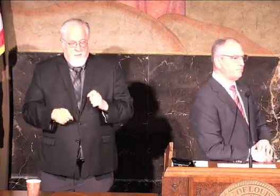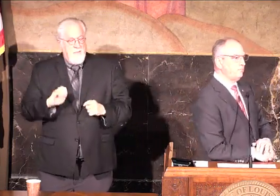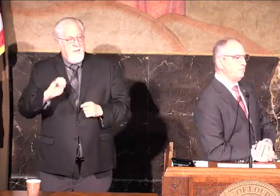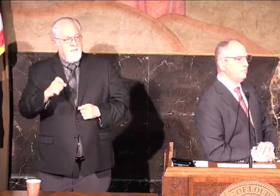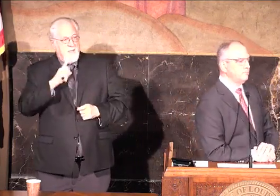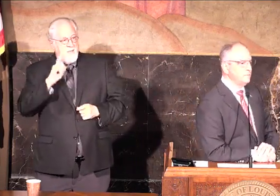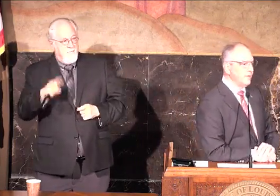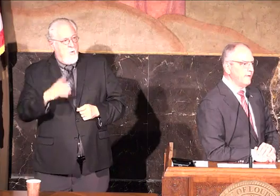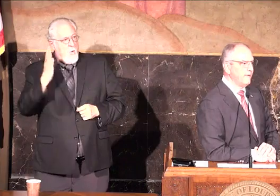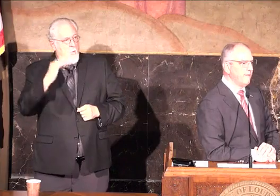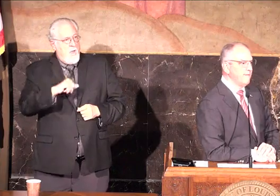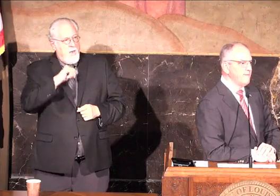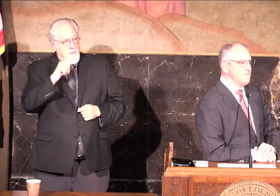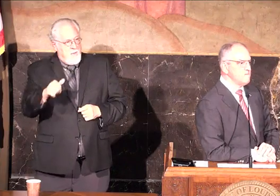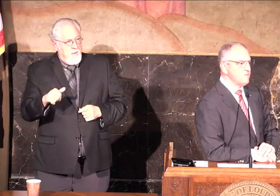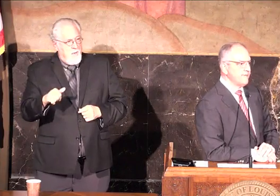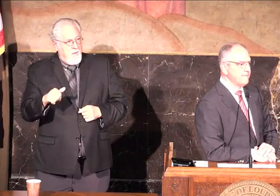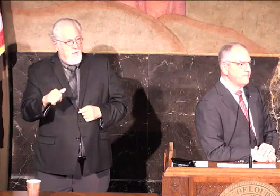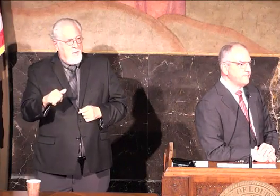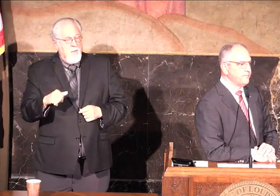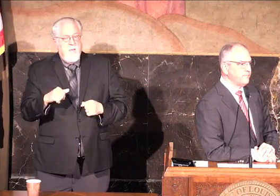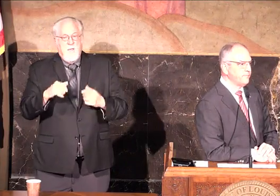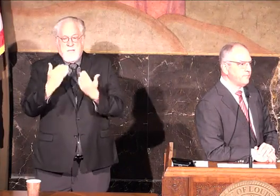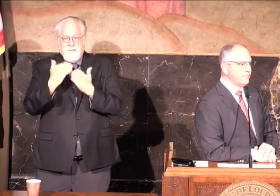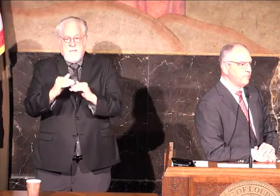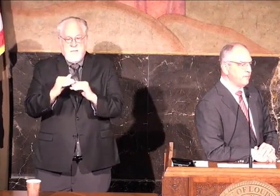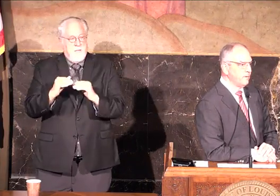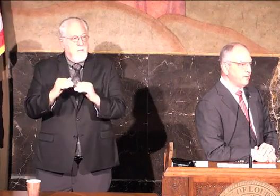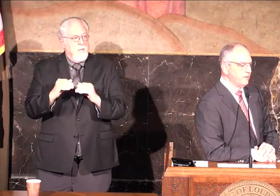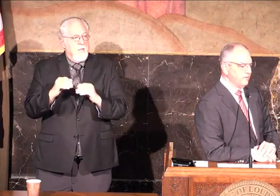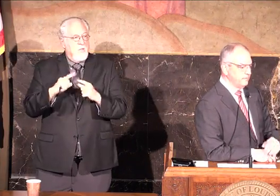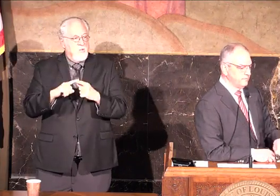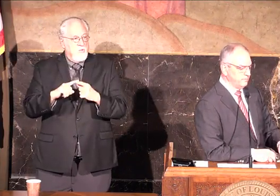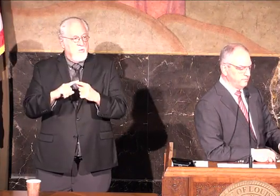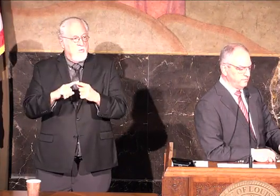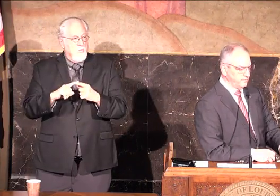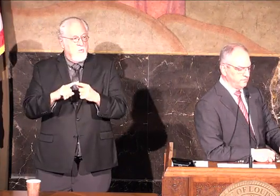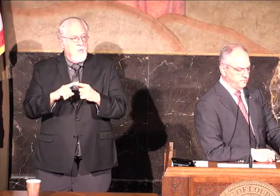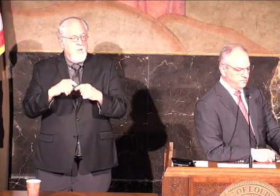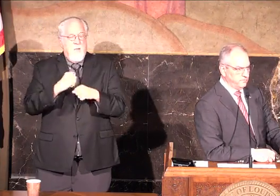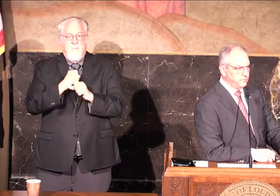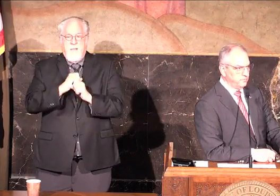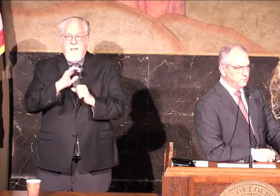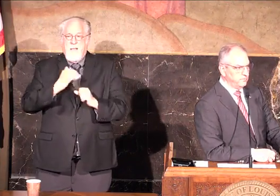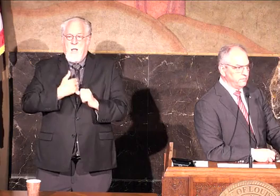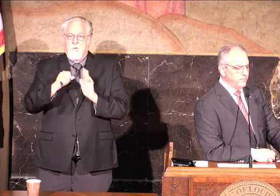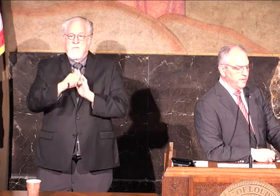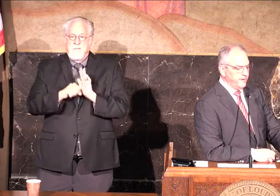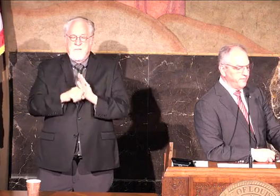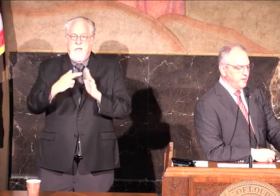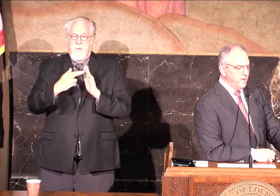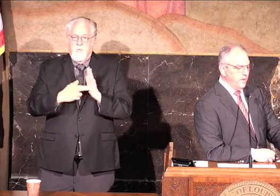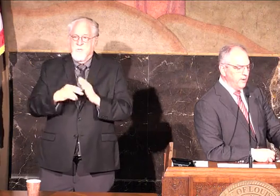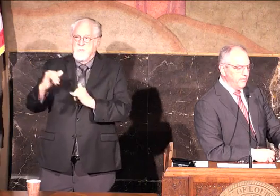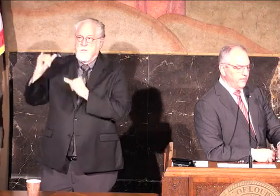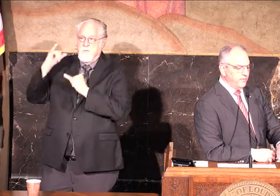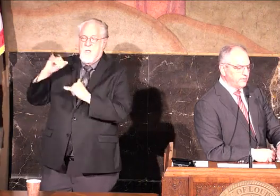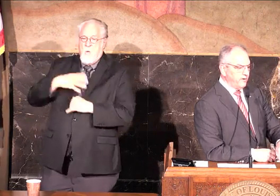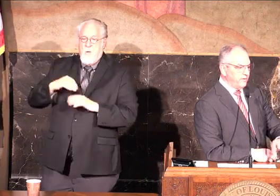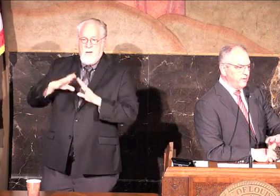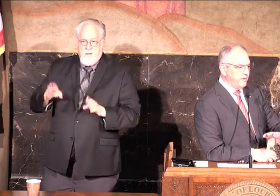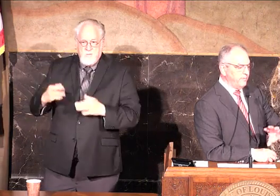order, why not further tighten restrictions to bring our state's rules in line with what the White House recommends? Yeah.